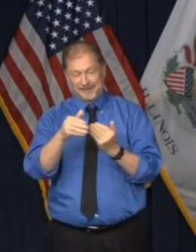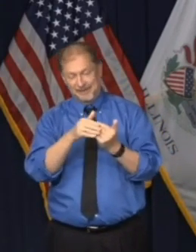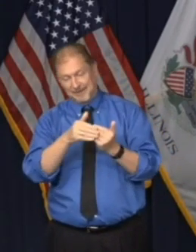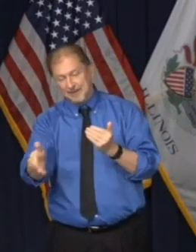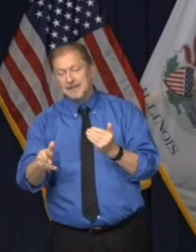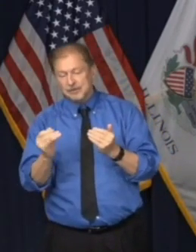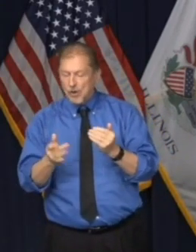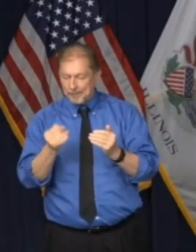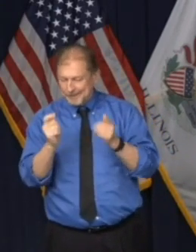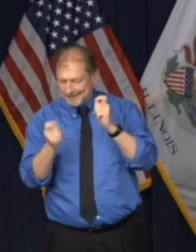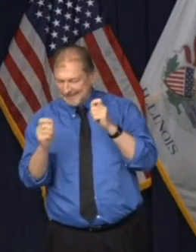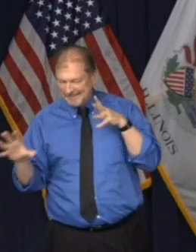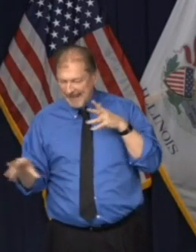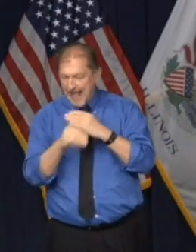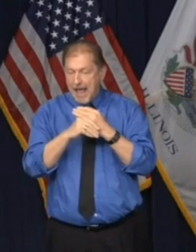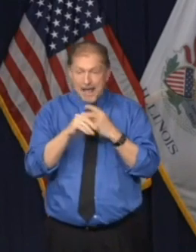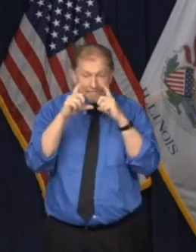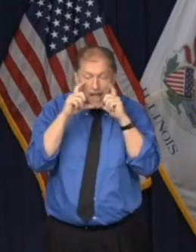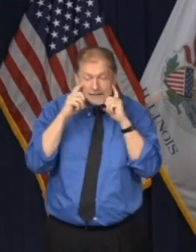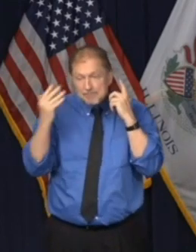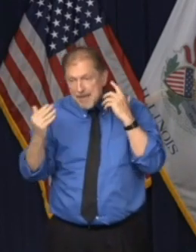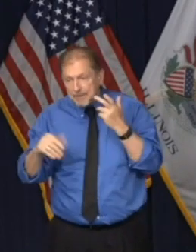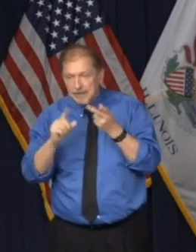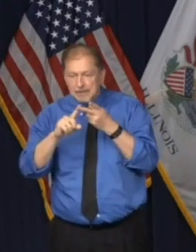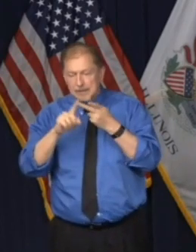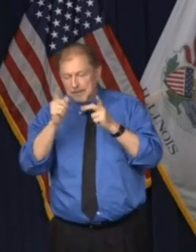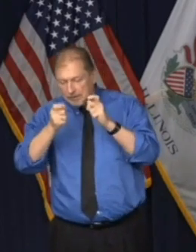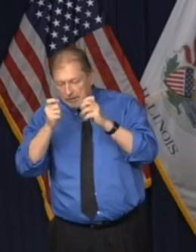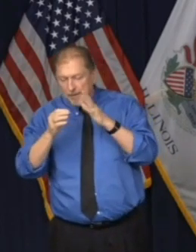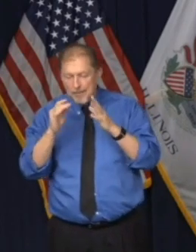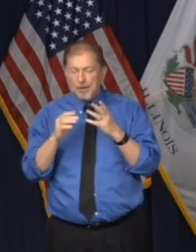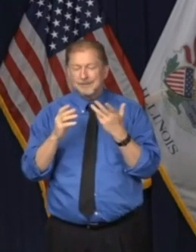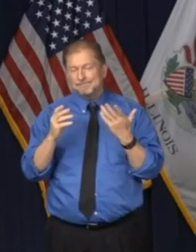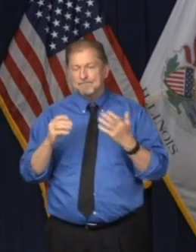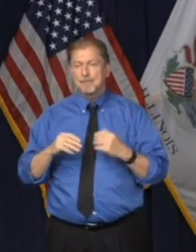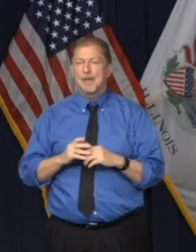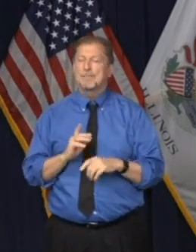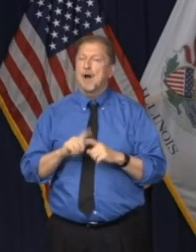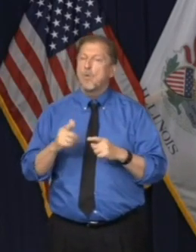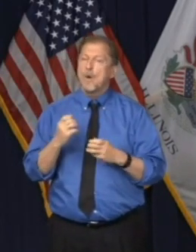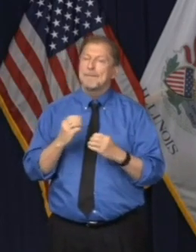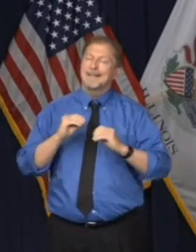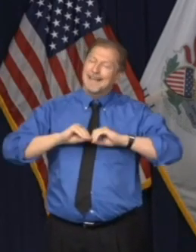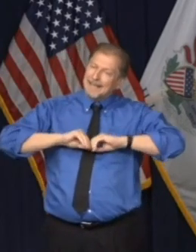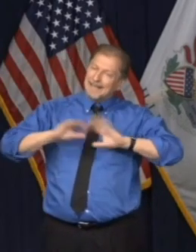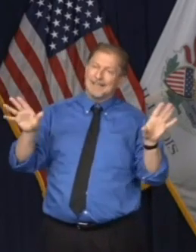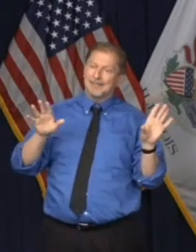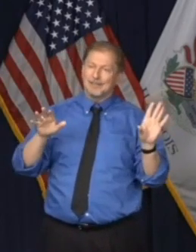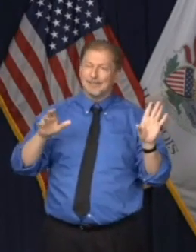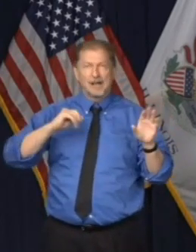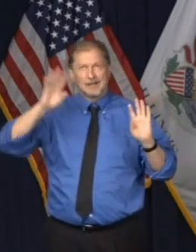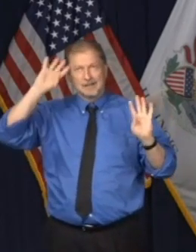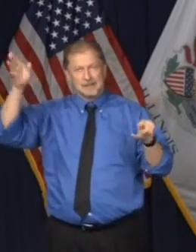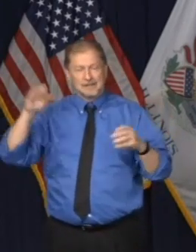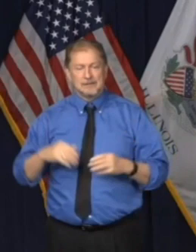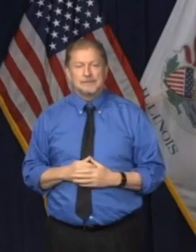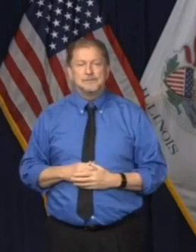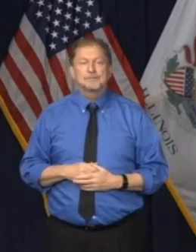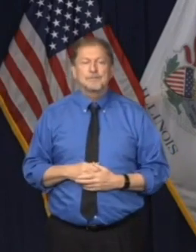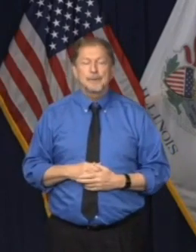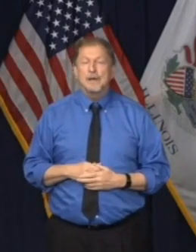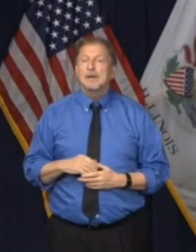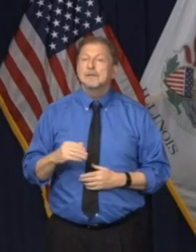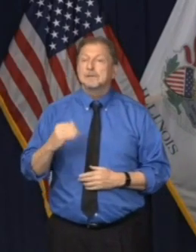stay-at-home order. But we also want to make sure that it's understood properly, that this shouldn't stop somebody from